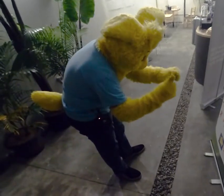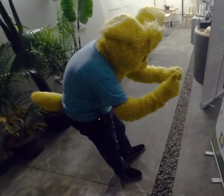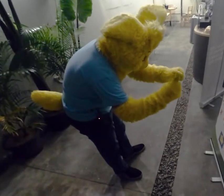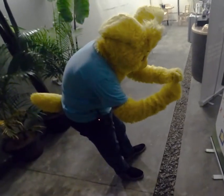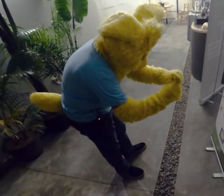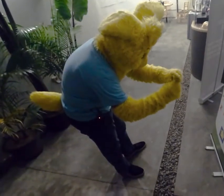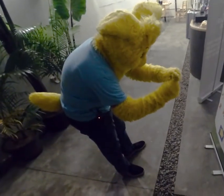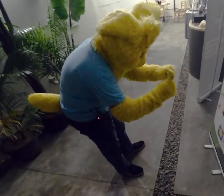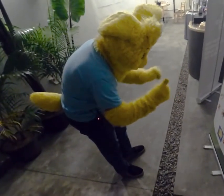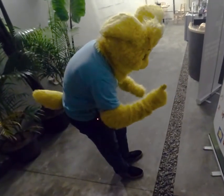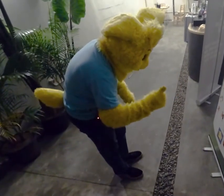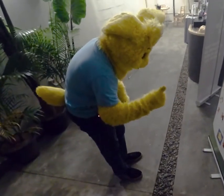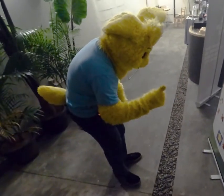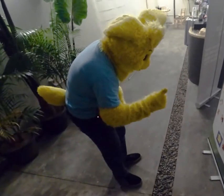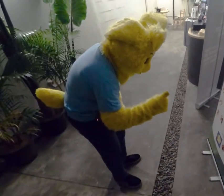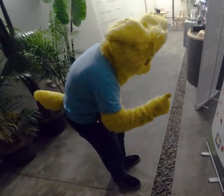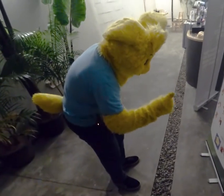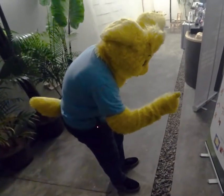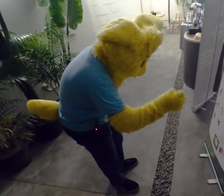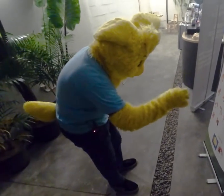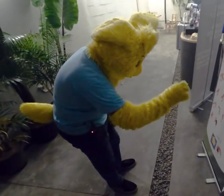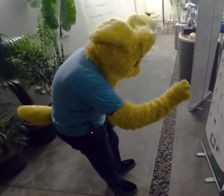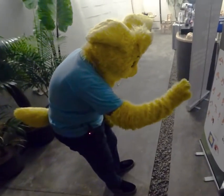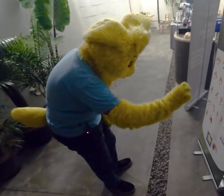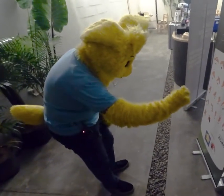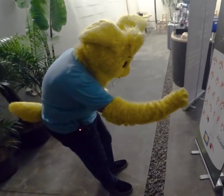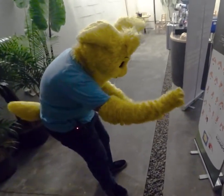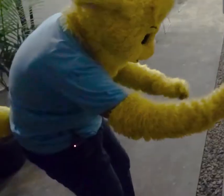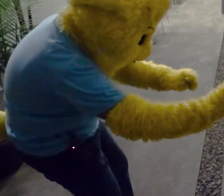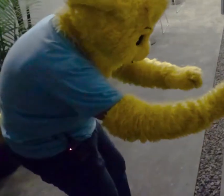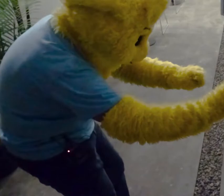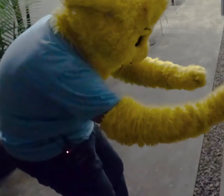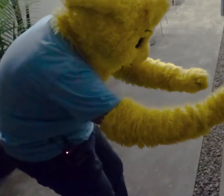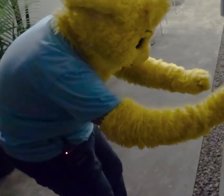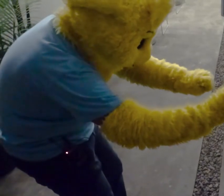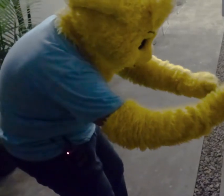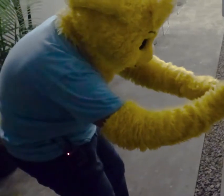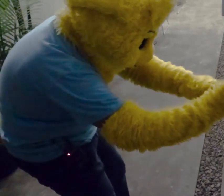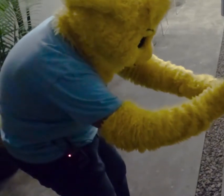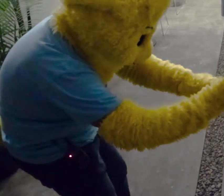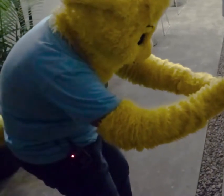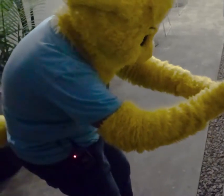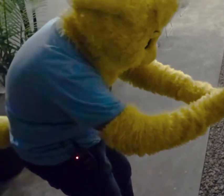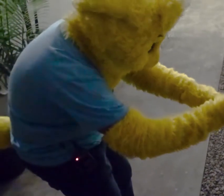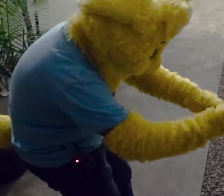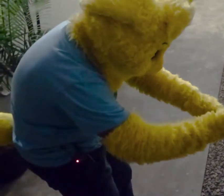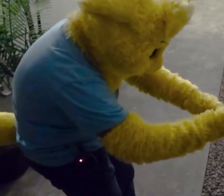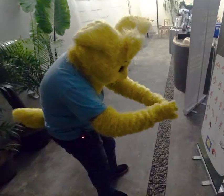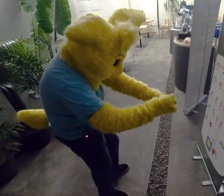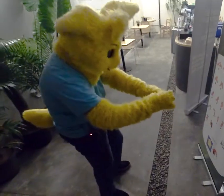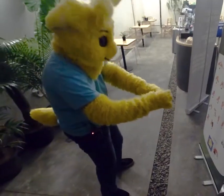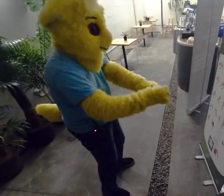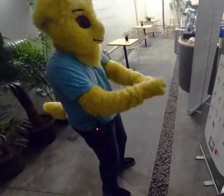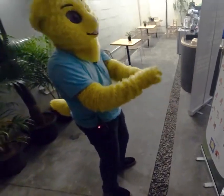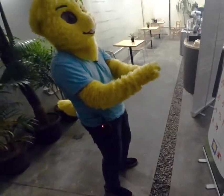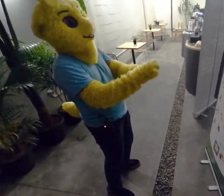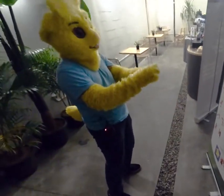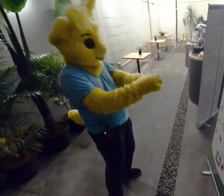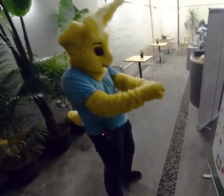P, Q, this and this and this this. no this